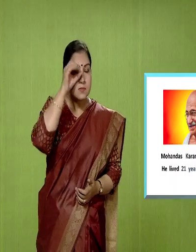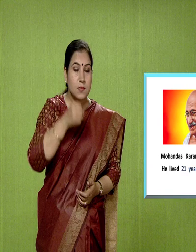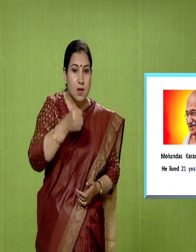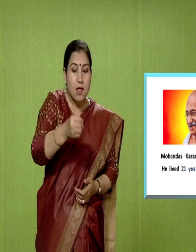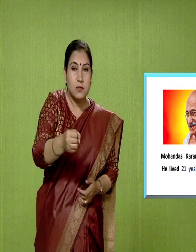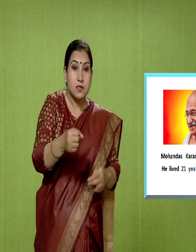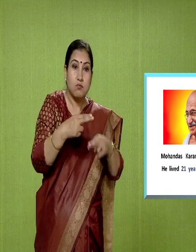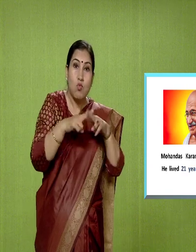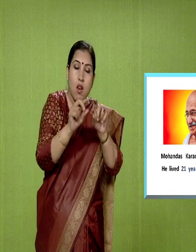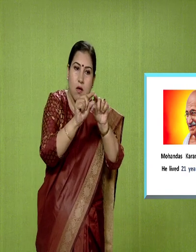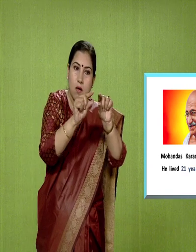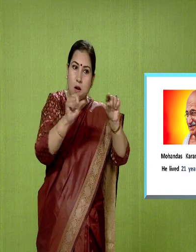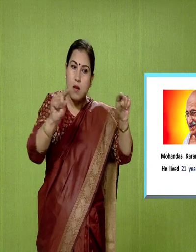Gandhiji's full name was